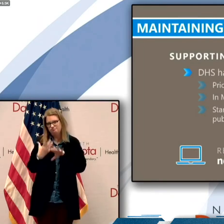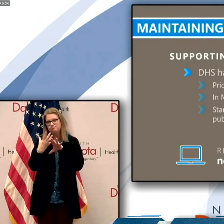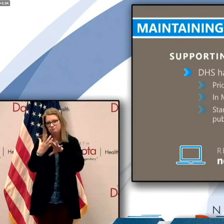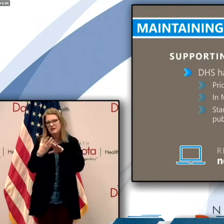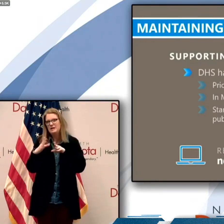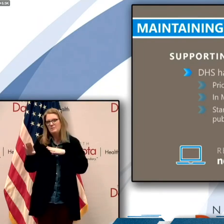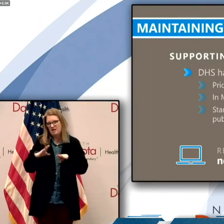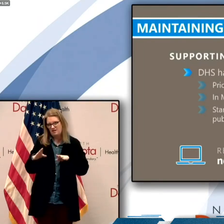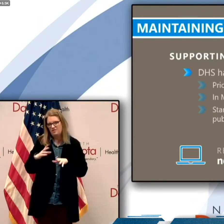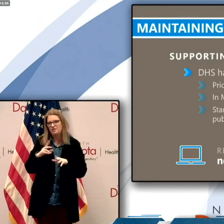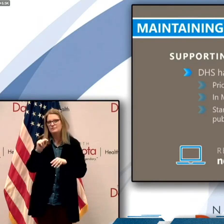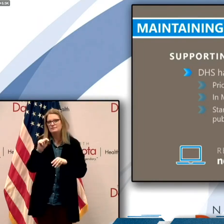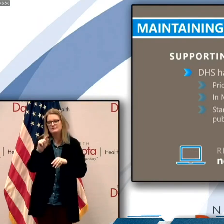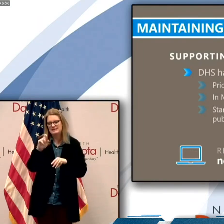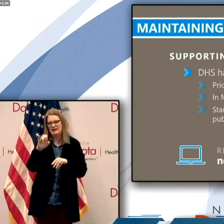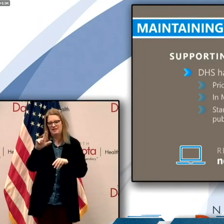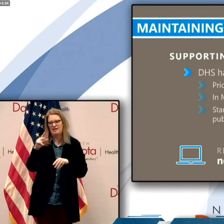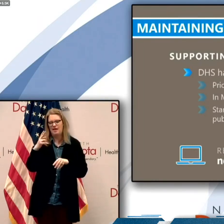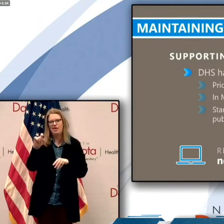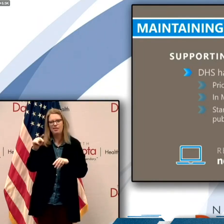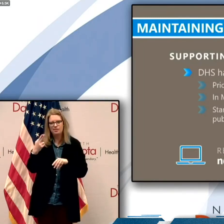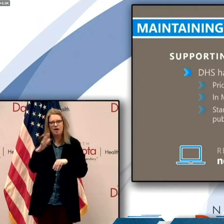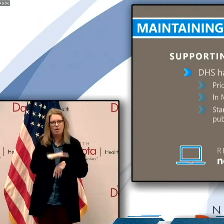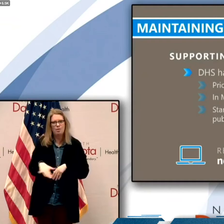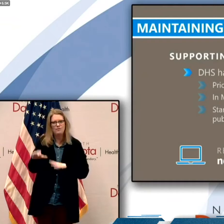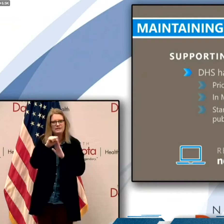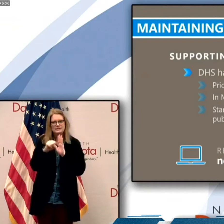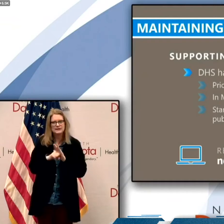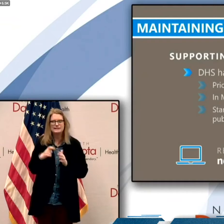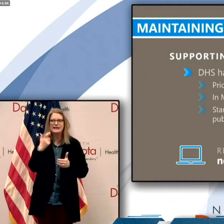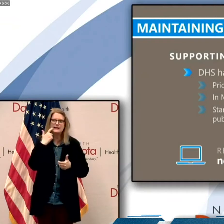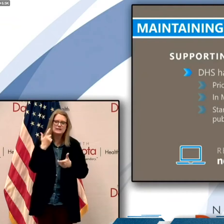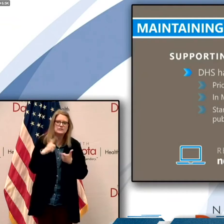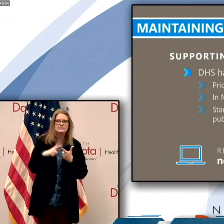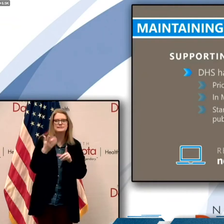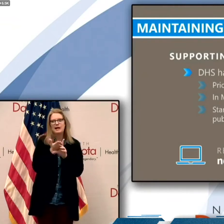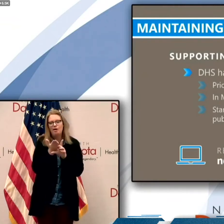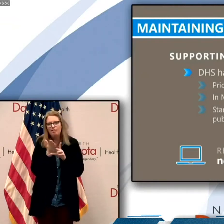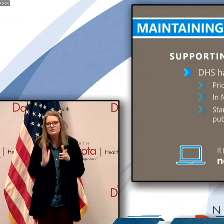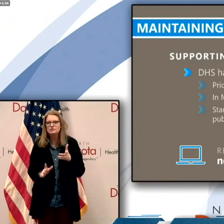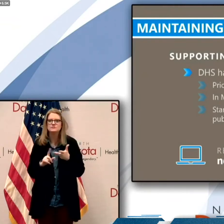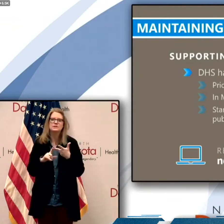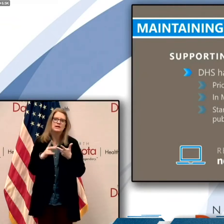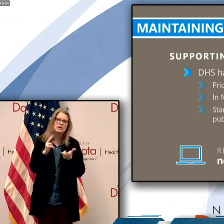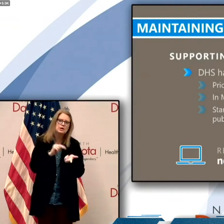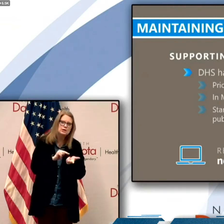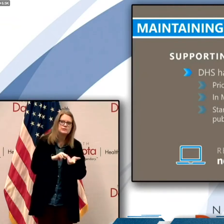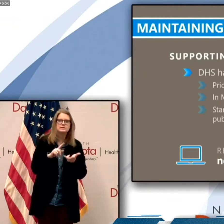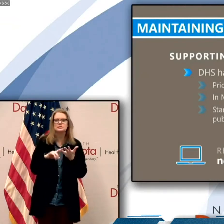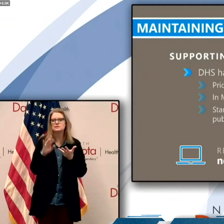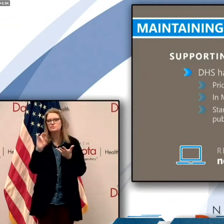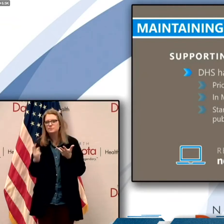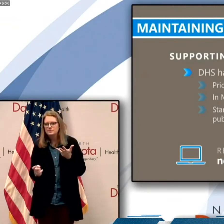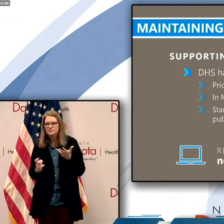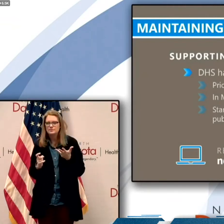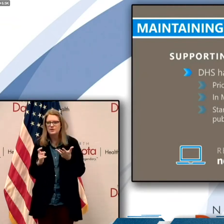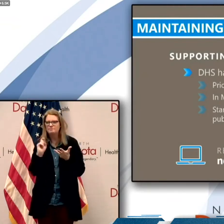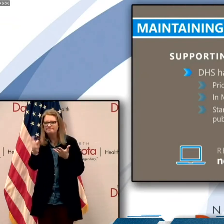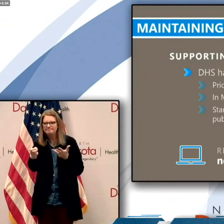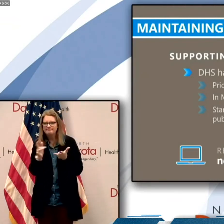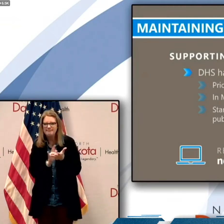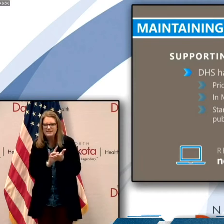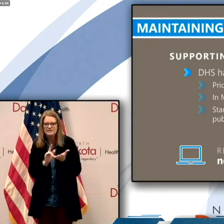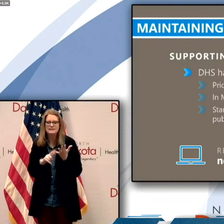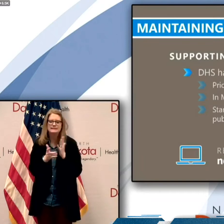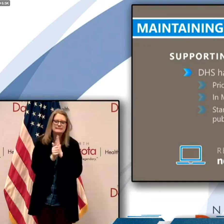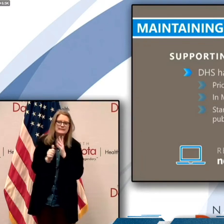health services through telehealth across the state. This includes addiction counselors, psychologists, nurses, prescribers, case managers, skills